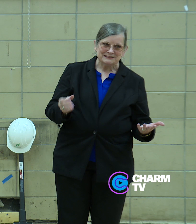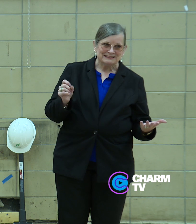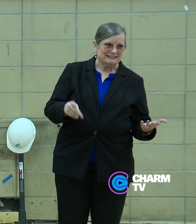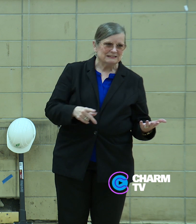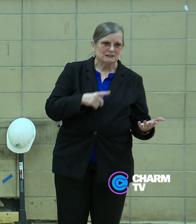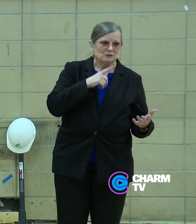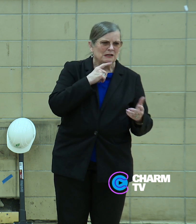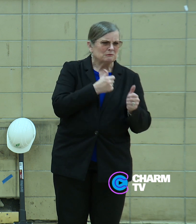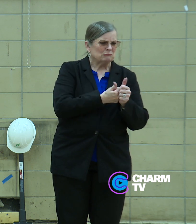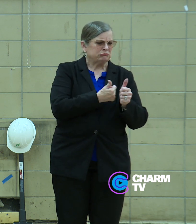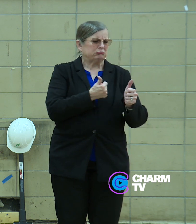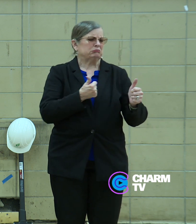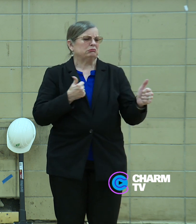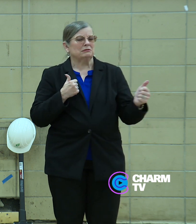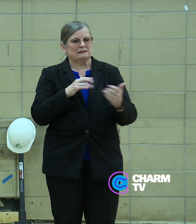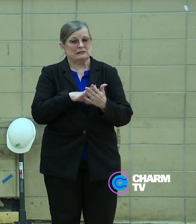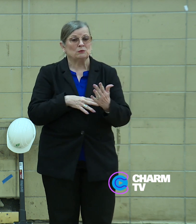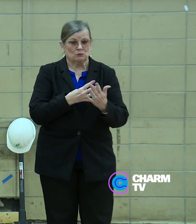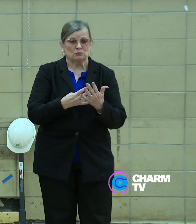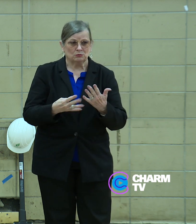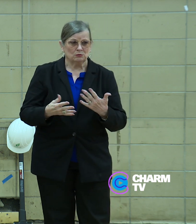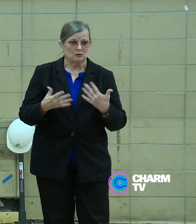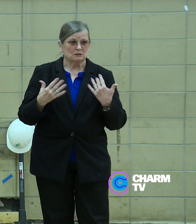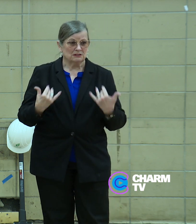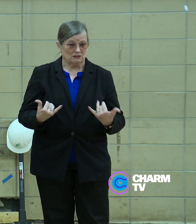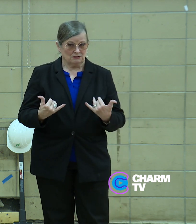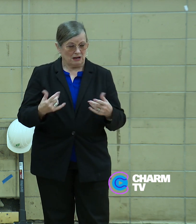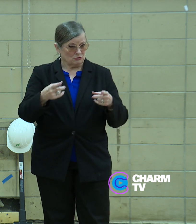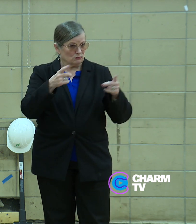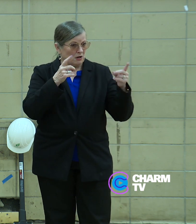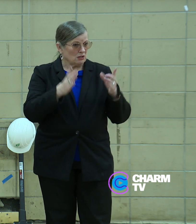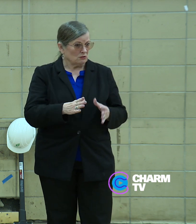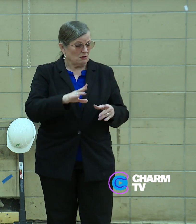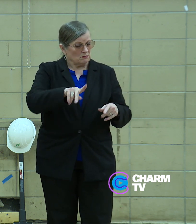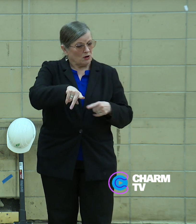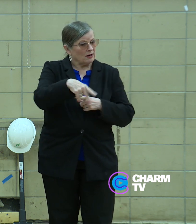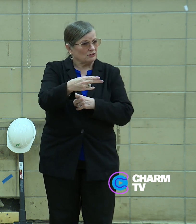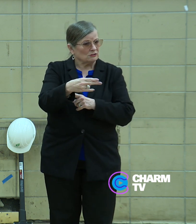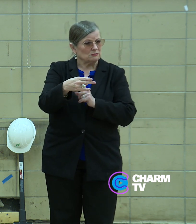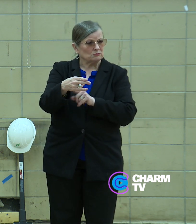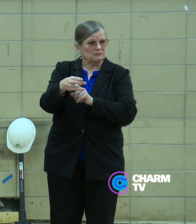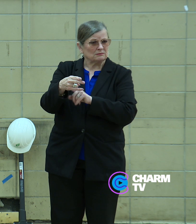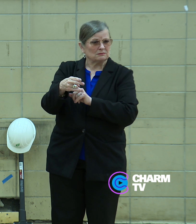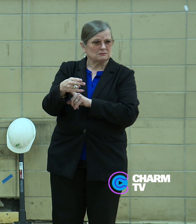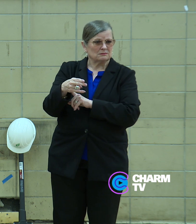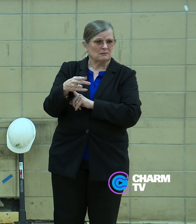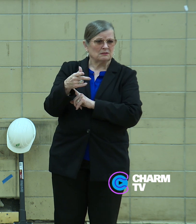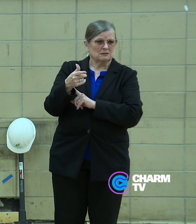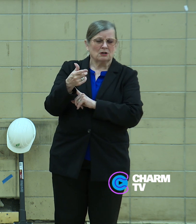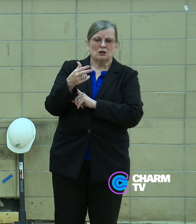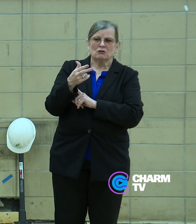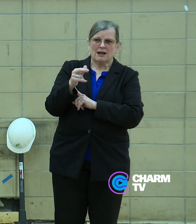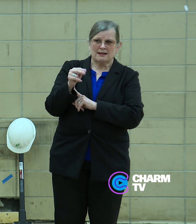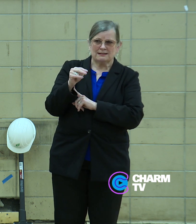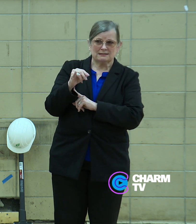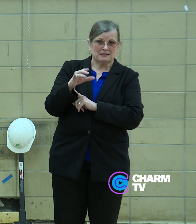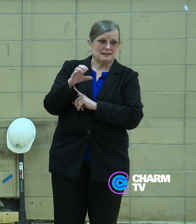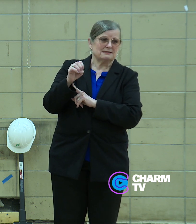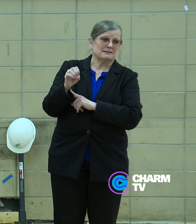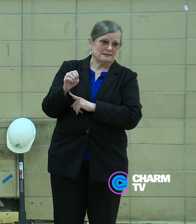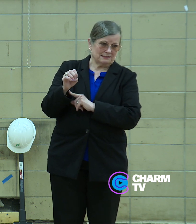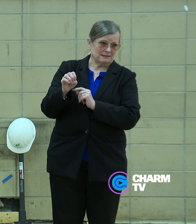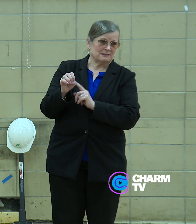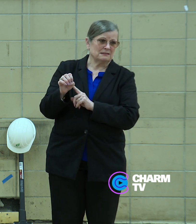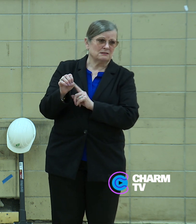little bit late. But the director of Park Heights Renaissance, Clifford Slater, director of James D.